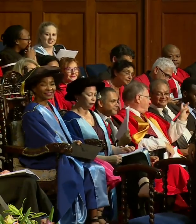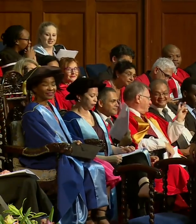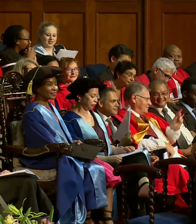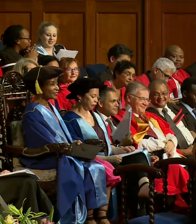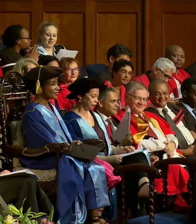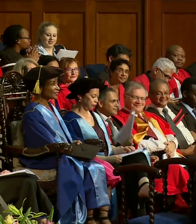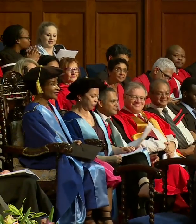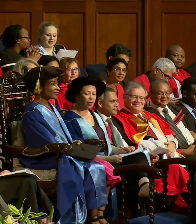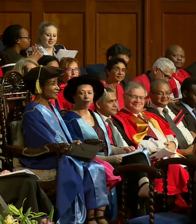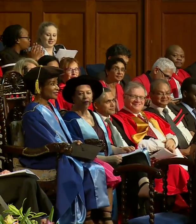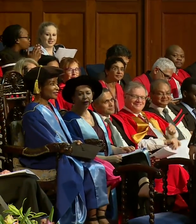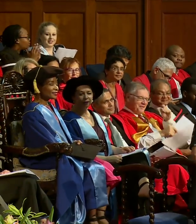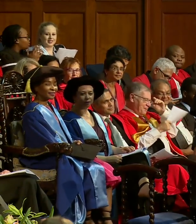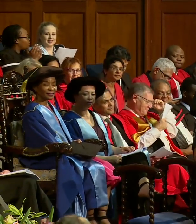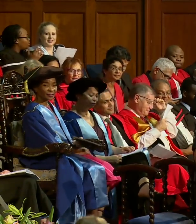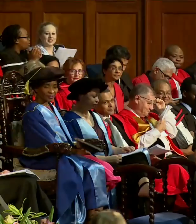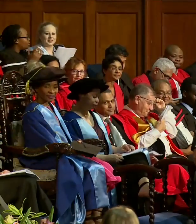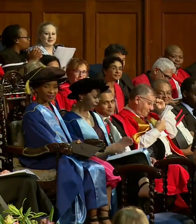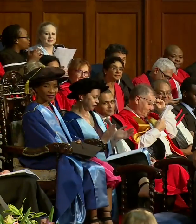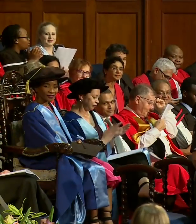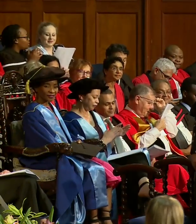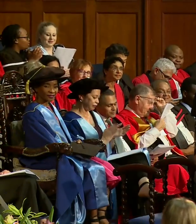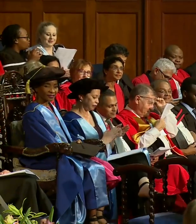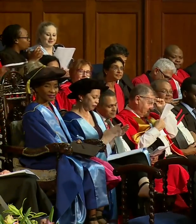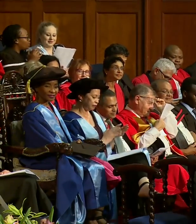Megan Hian van Rinnen.